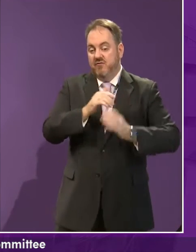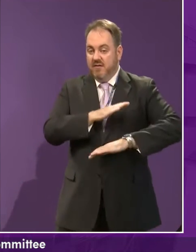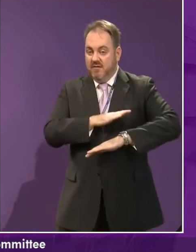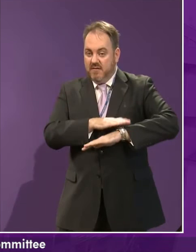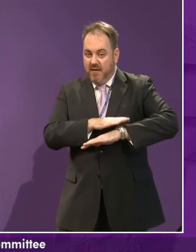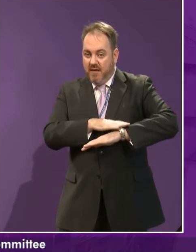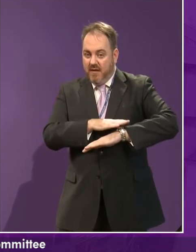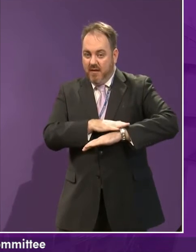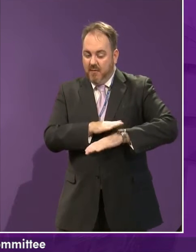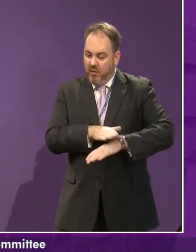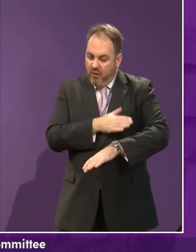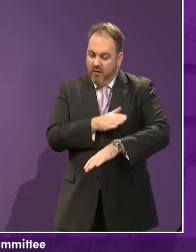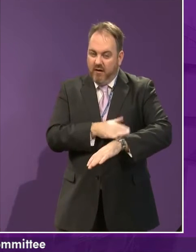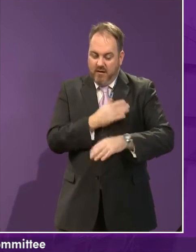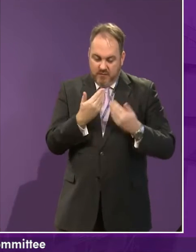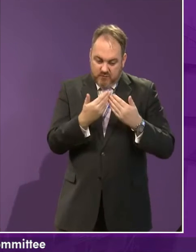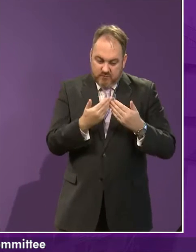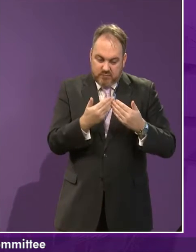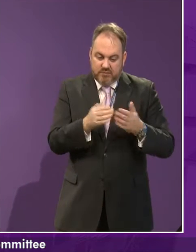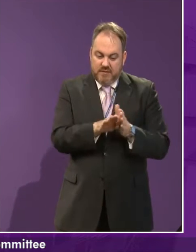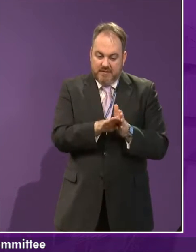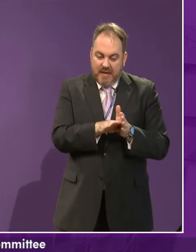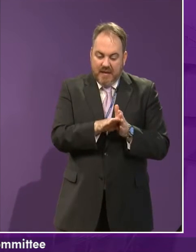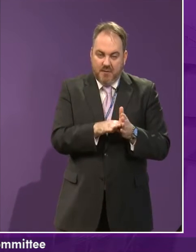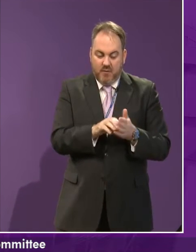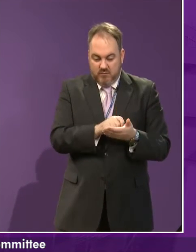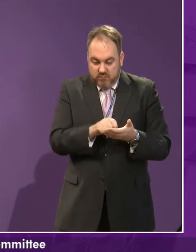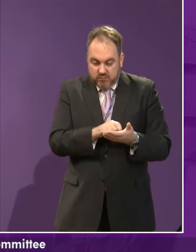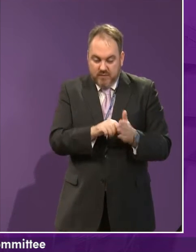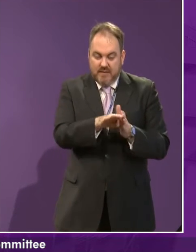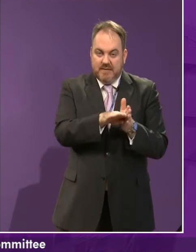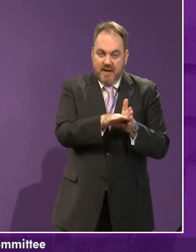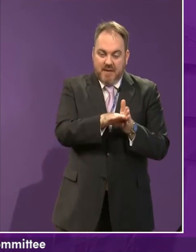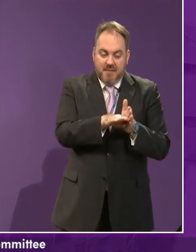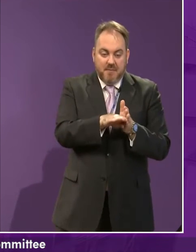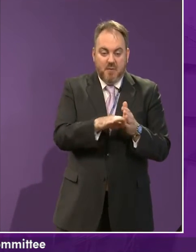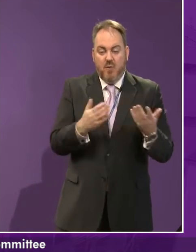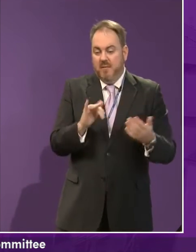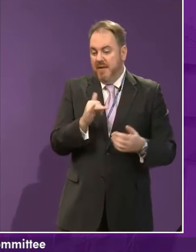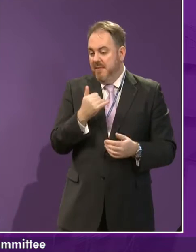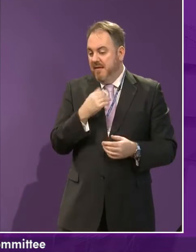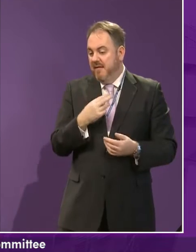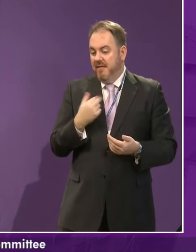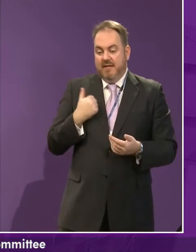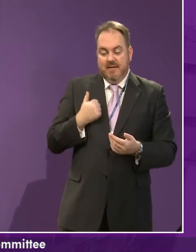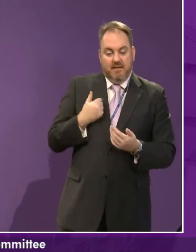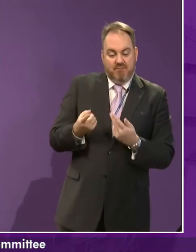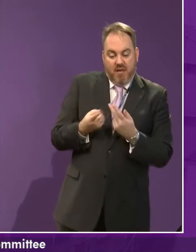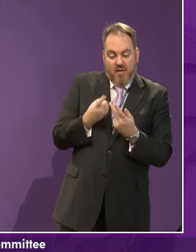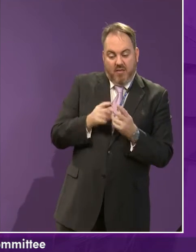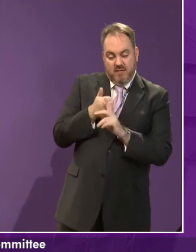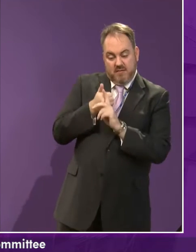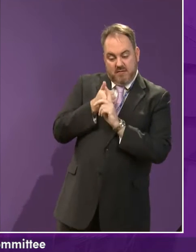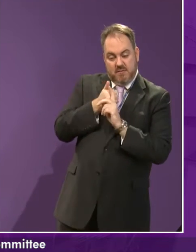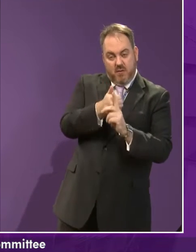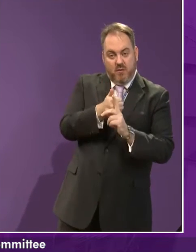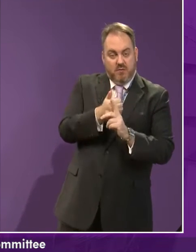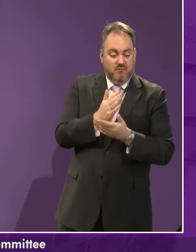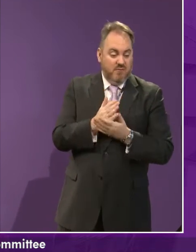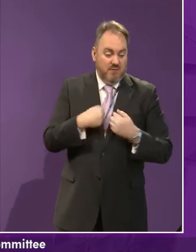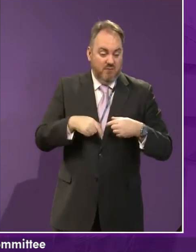exams in a smaller room or a room on their own. So we'll be as supportive as we can, and sometimes